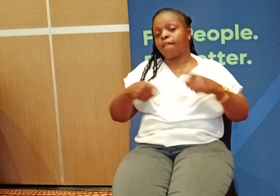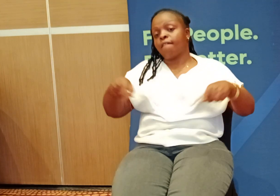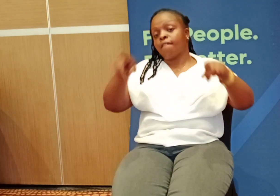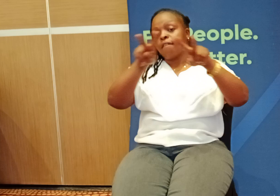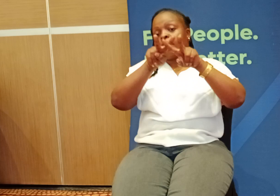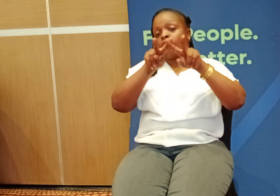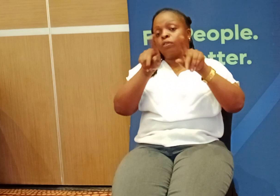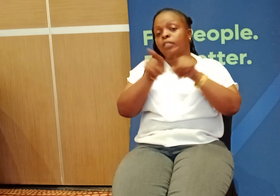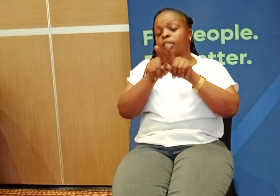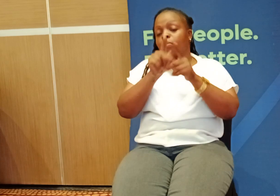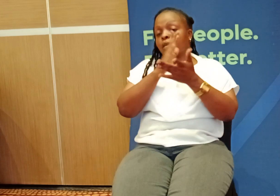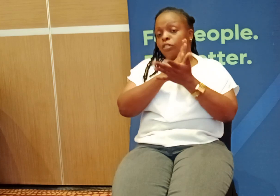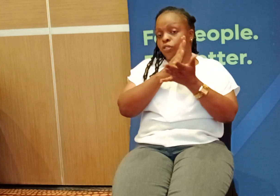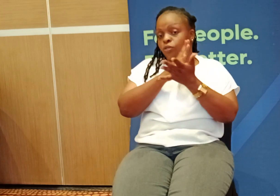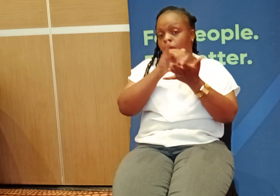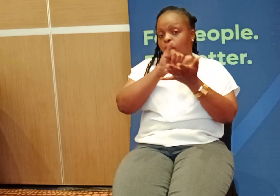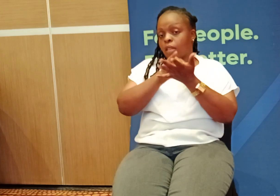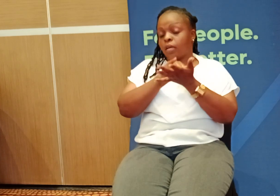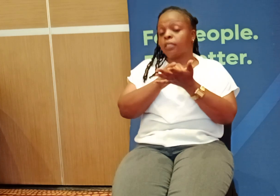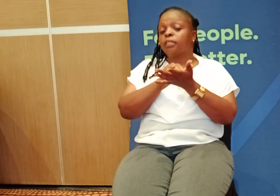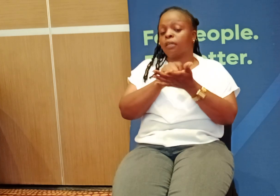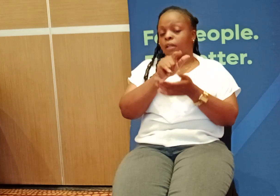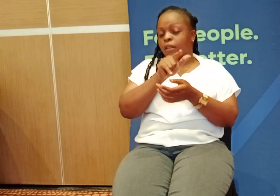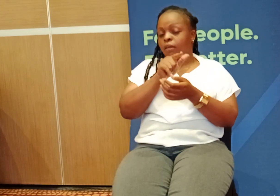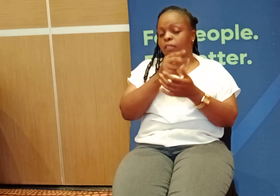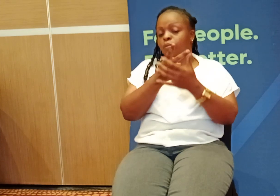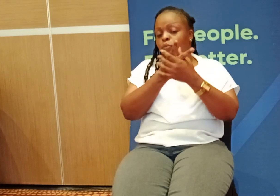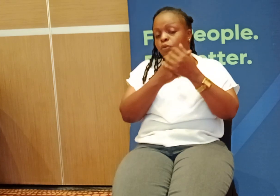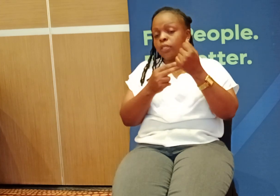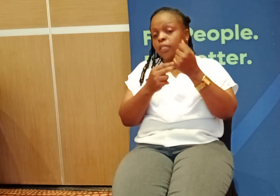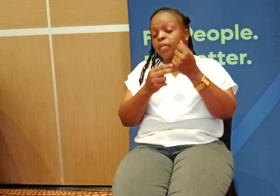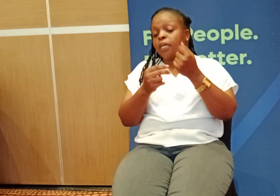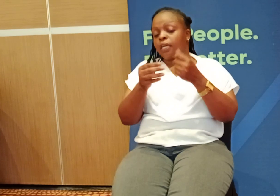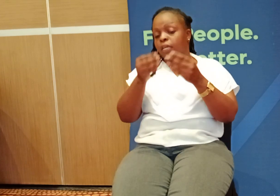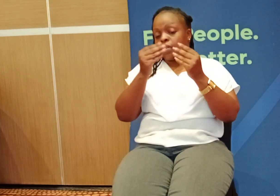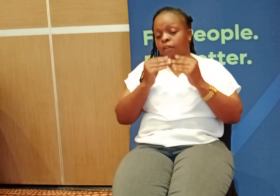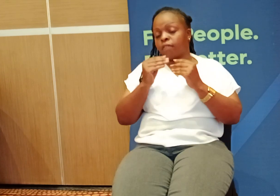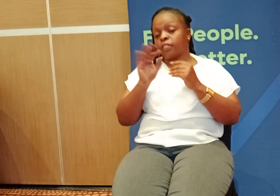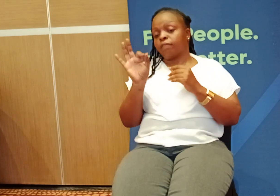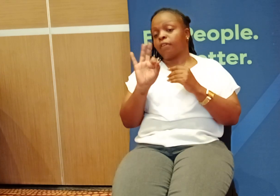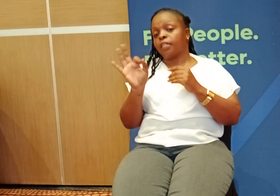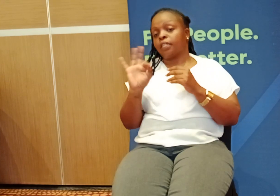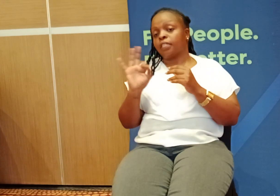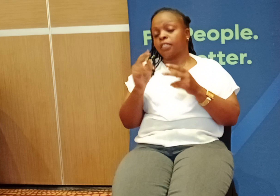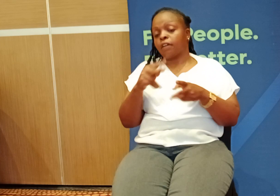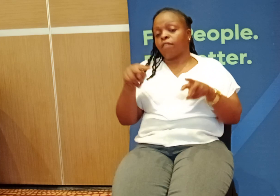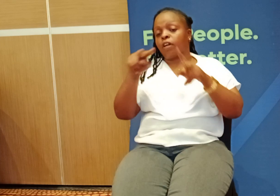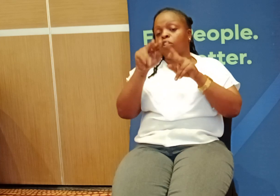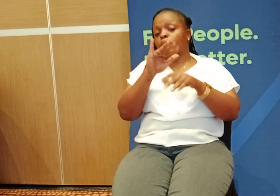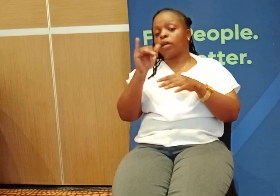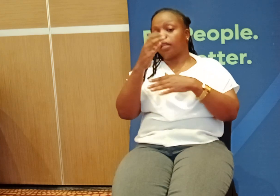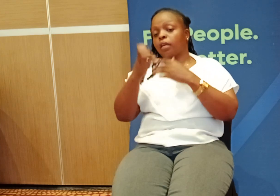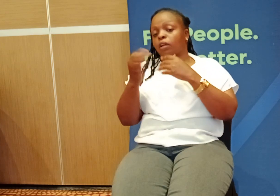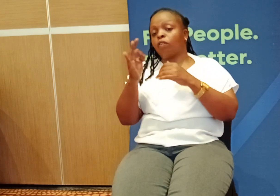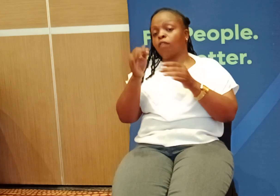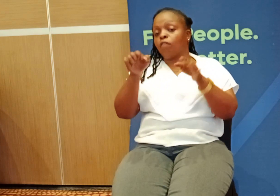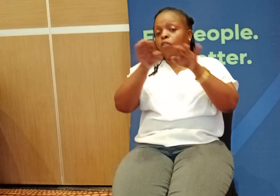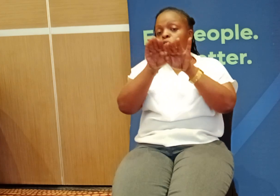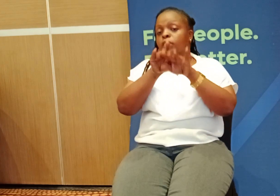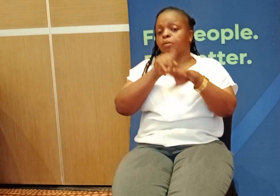make sure that that multiplier gives us fantastic value at the end of the close of the period. I